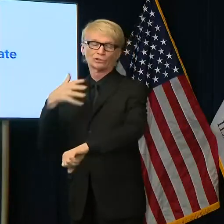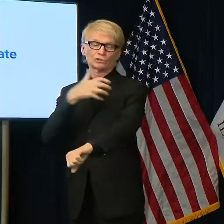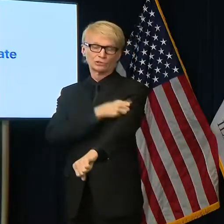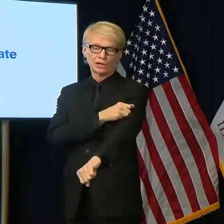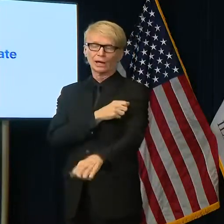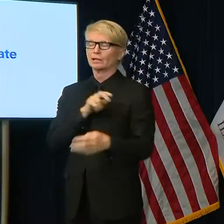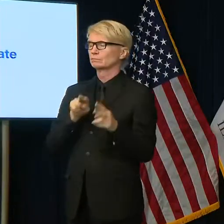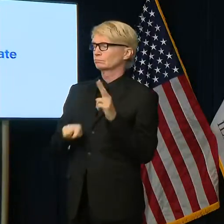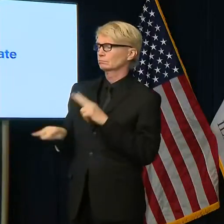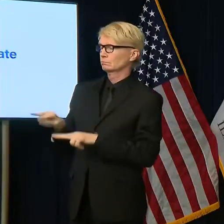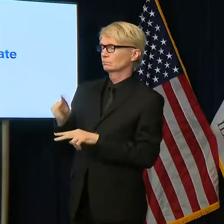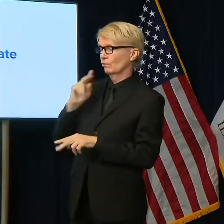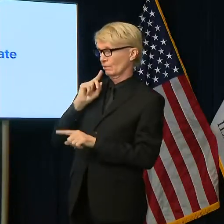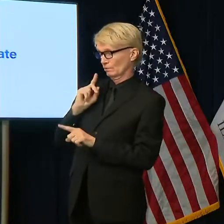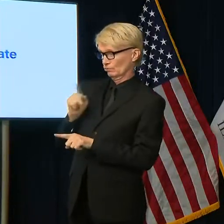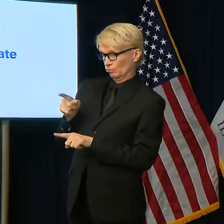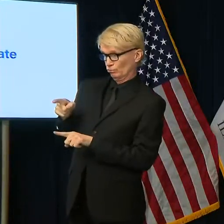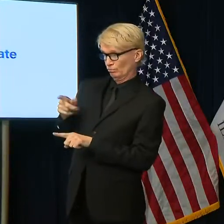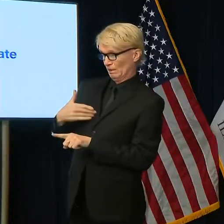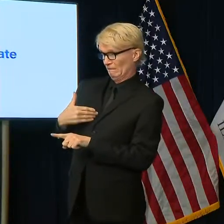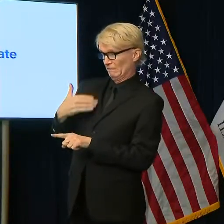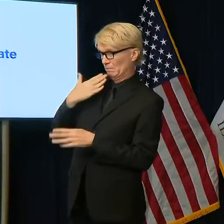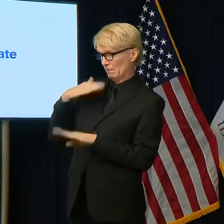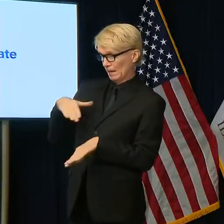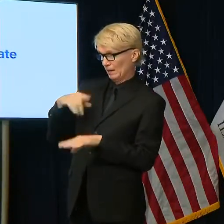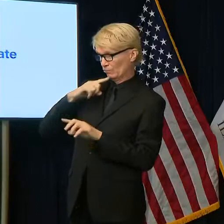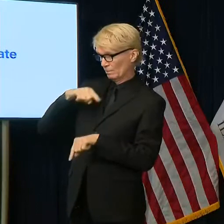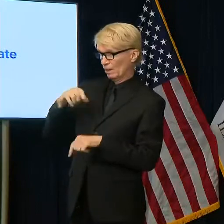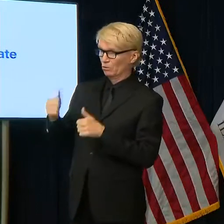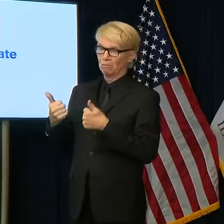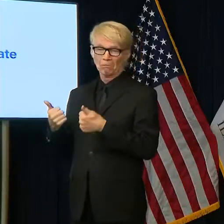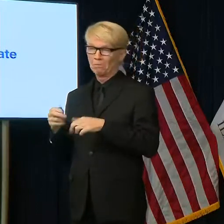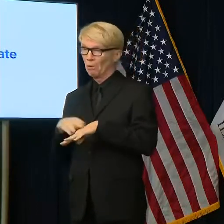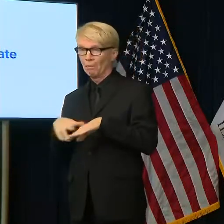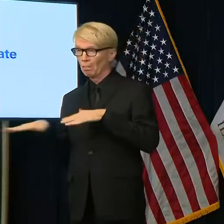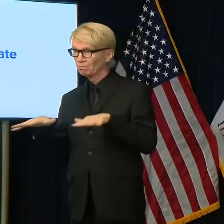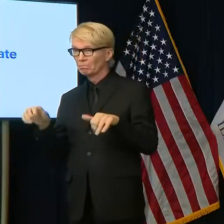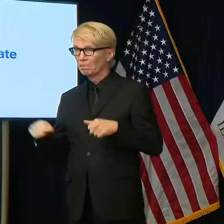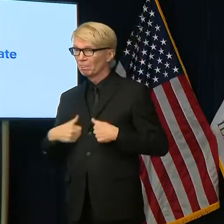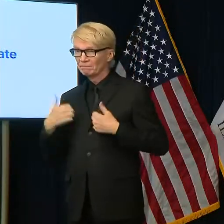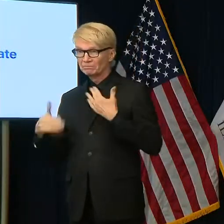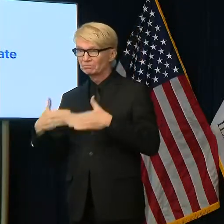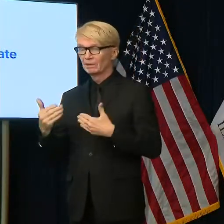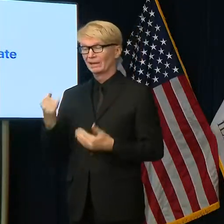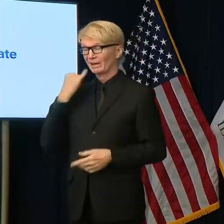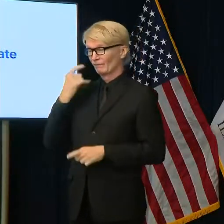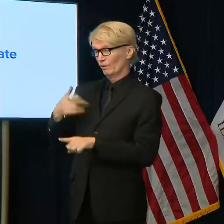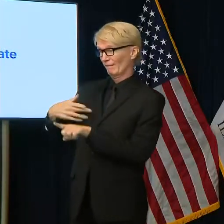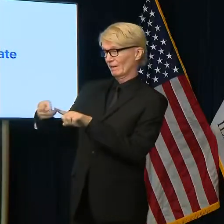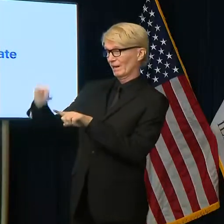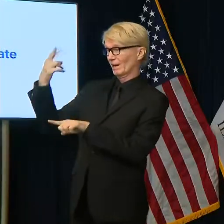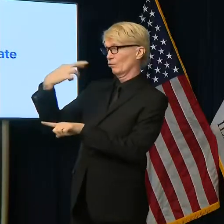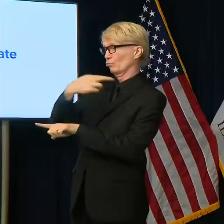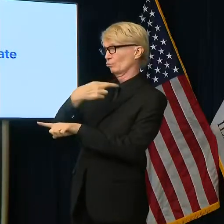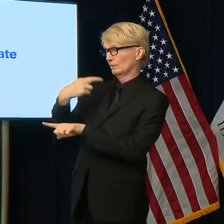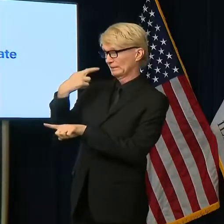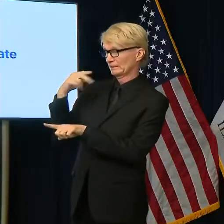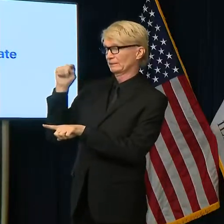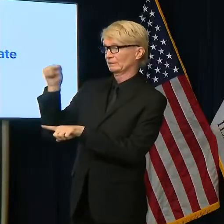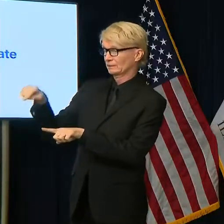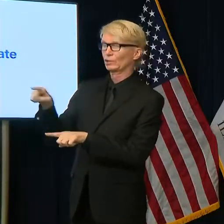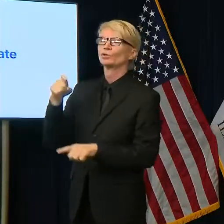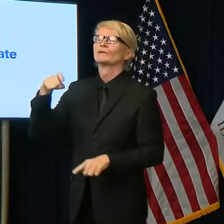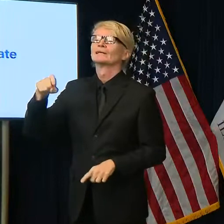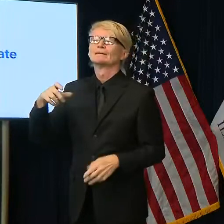administration to look for such reactions, and people who have a higher propensity of maybe having one would have their